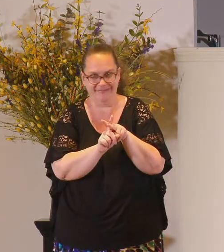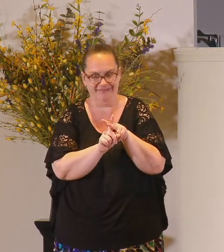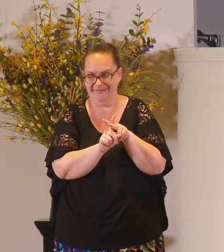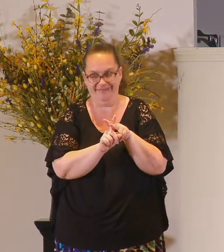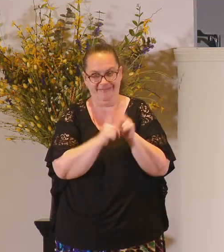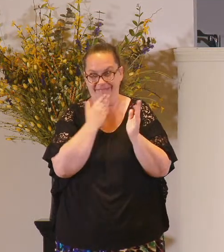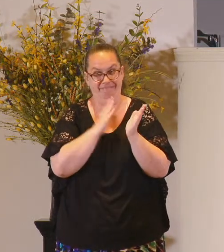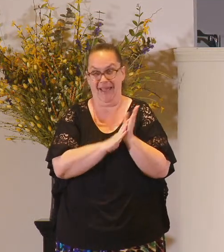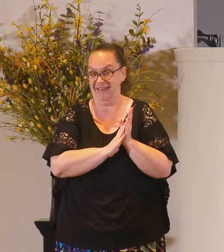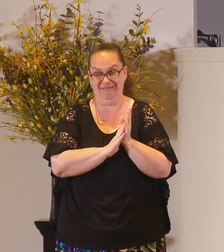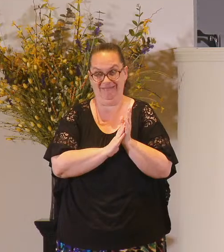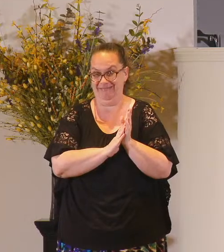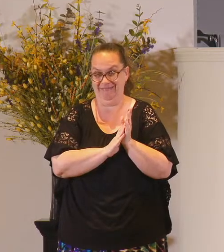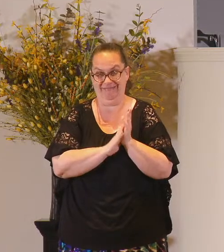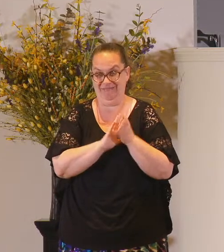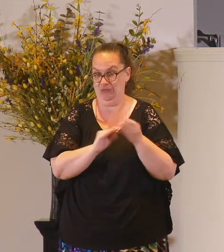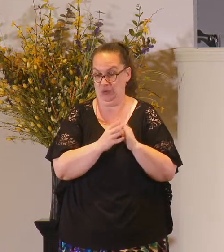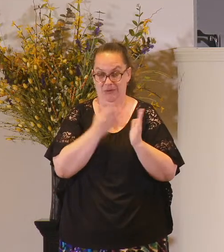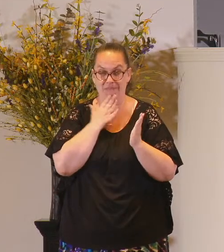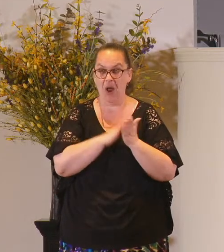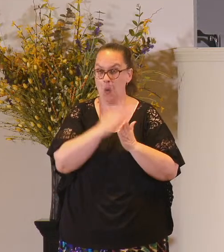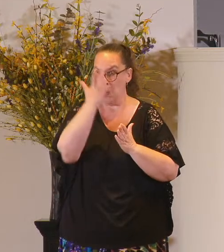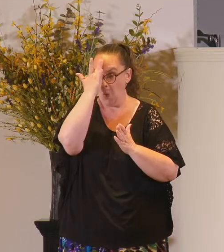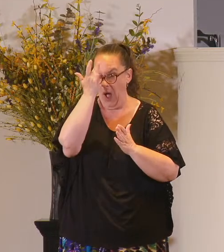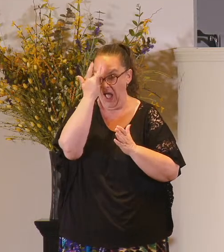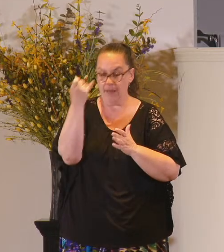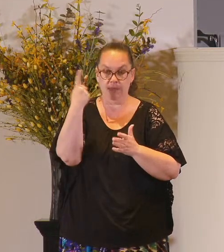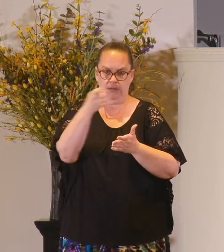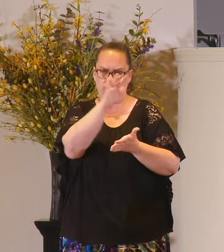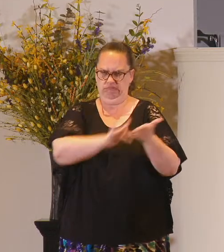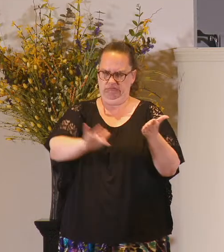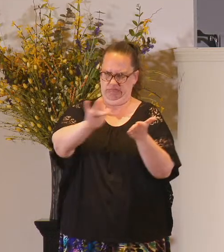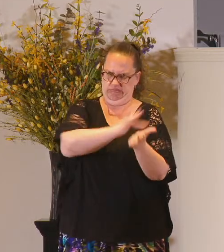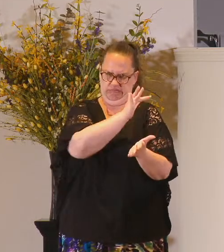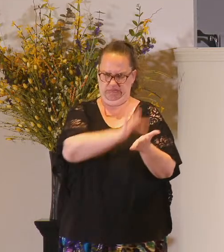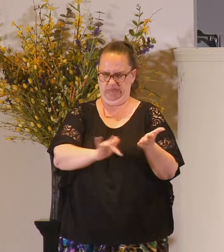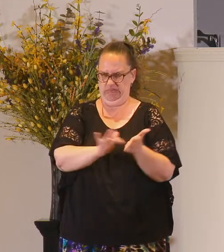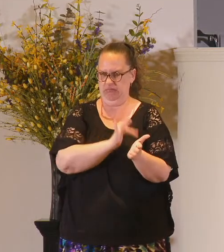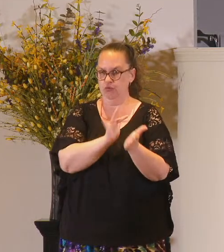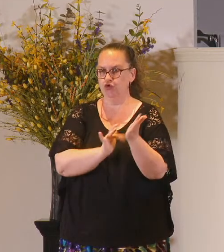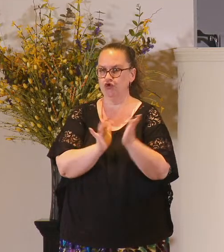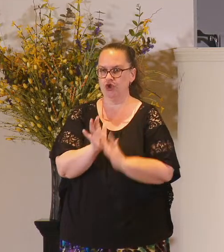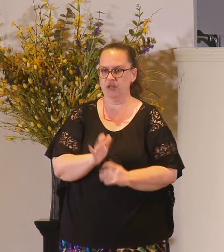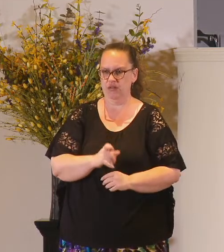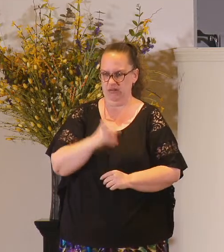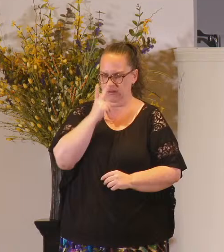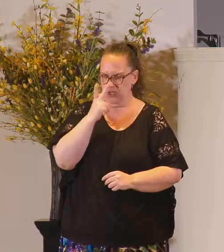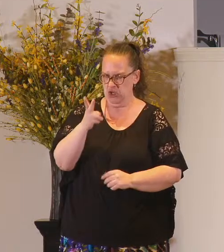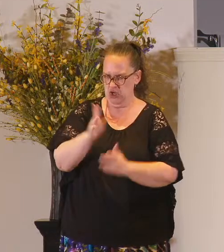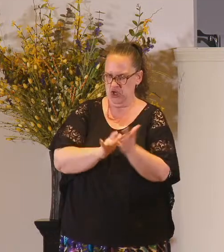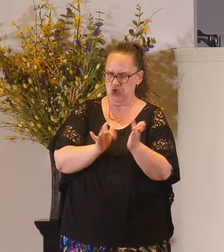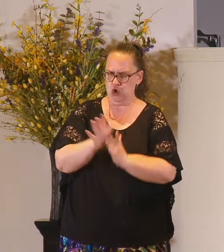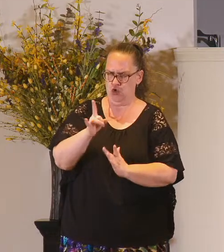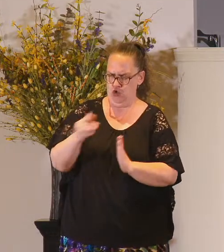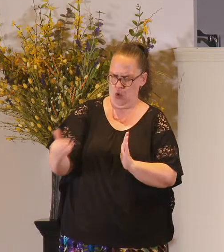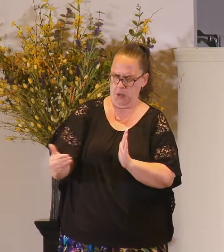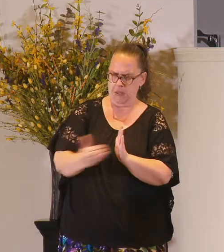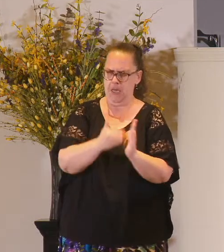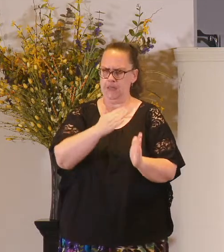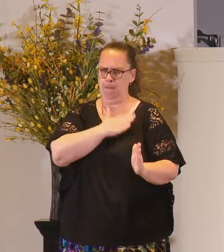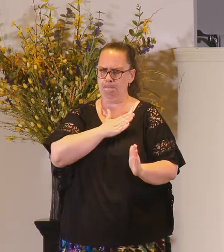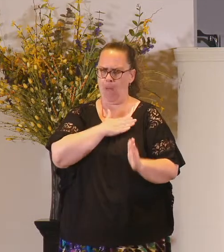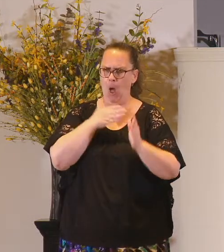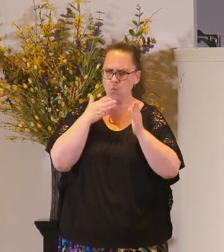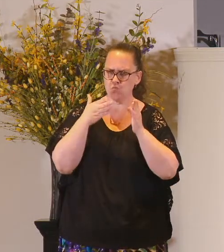going to happen, because all they want to do is criticize Jesus. They see Jesus as violating their traditions,